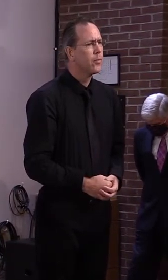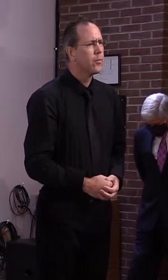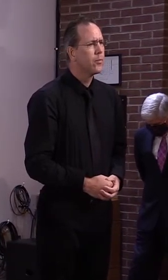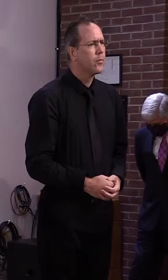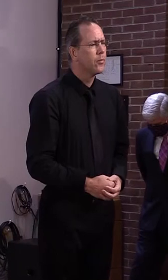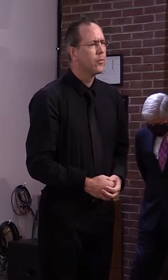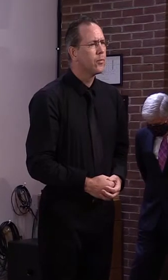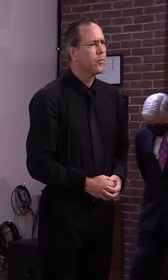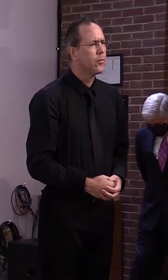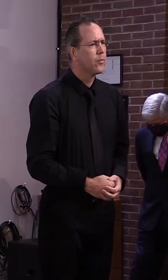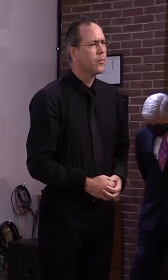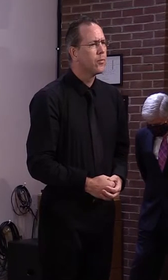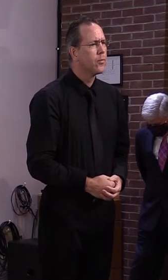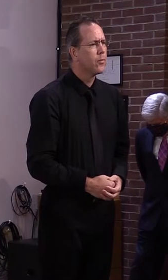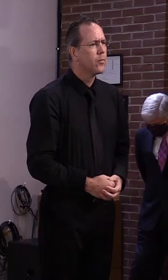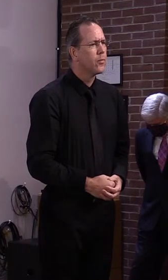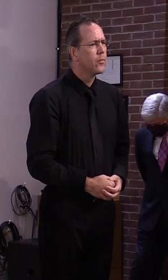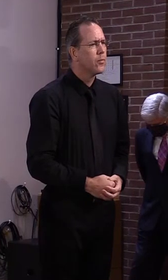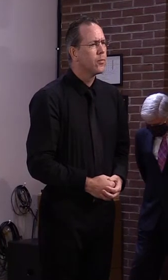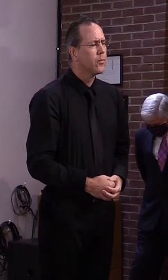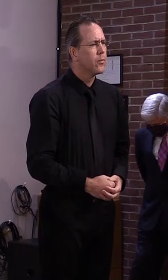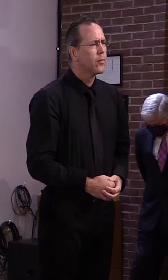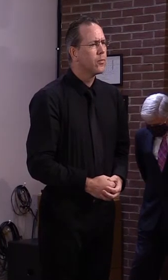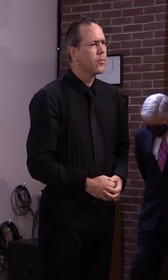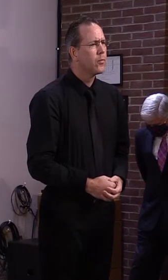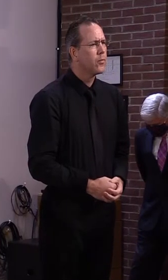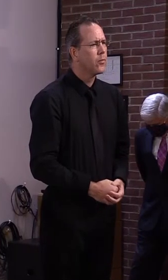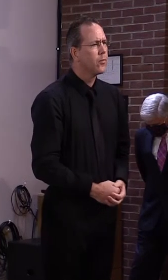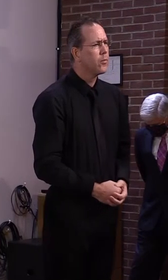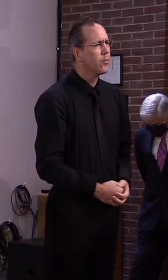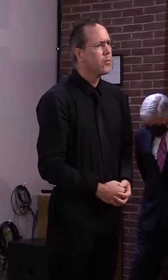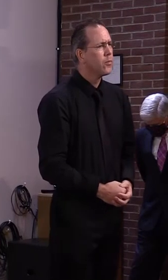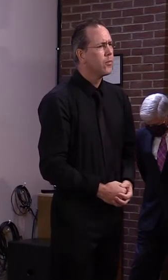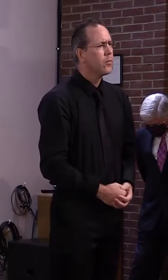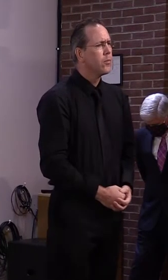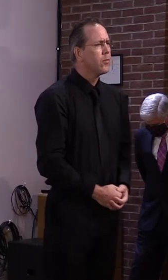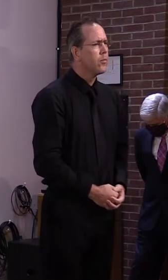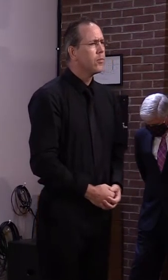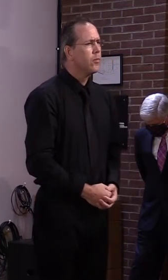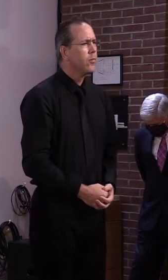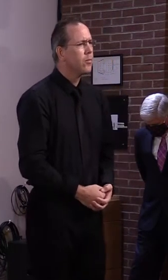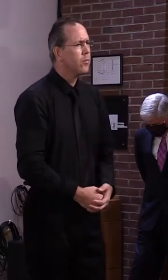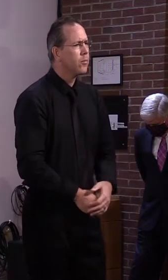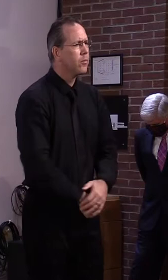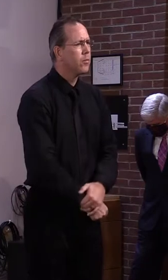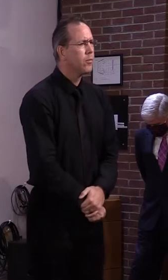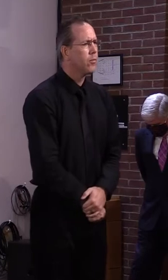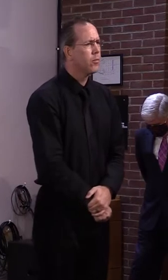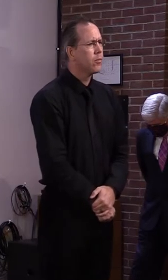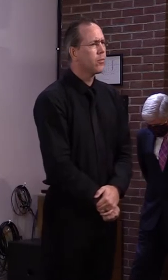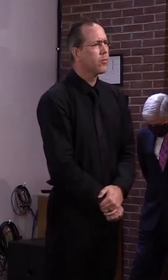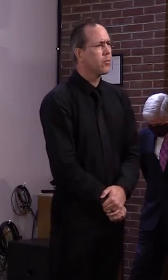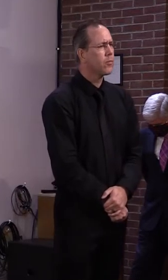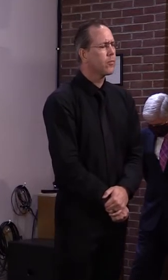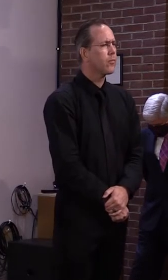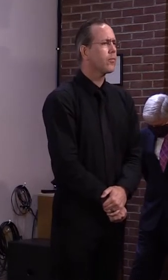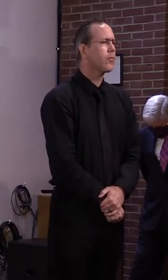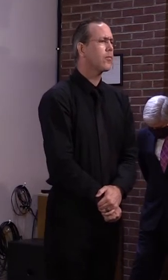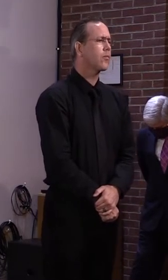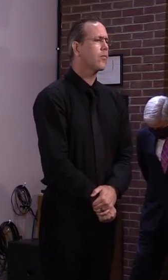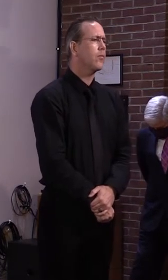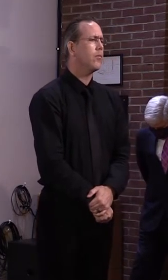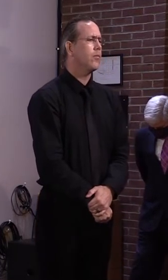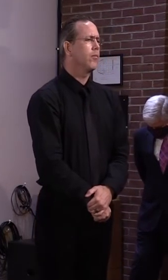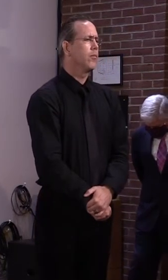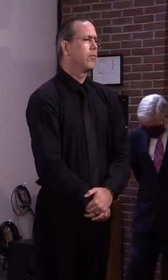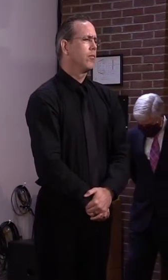question, what I think is seemed to me broader. Now, I may be wrong, and he knows it better than I do, but